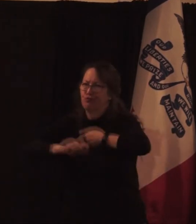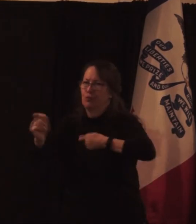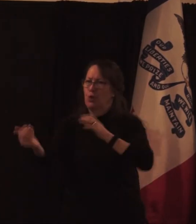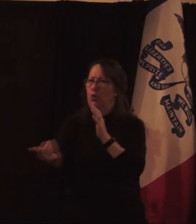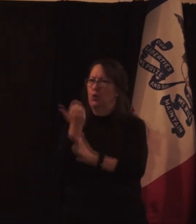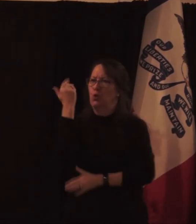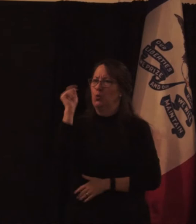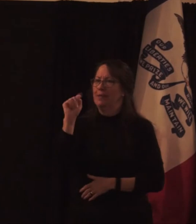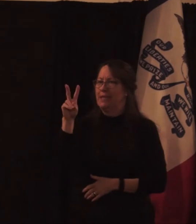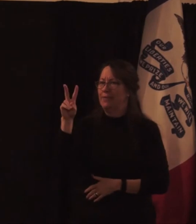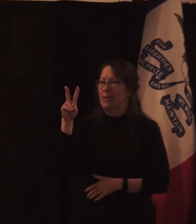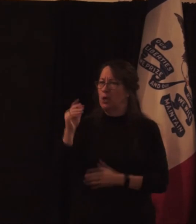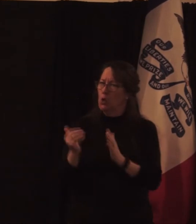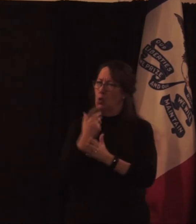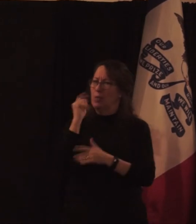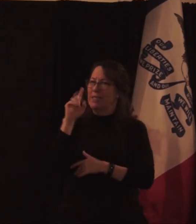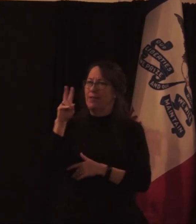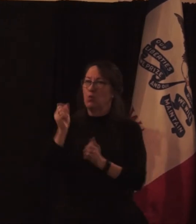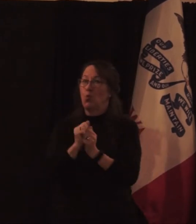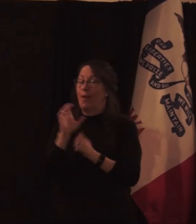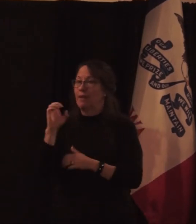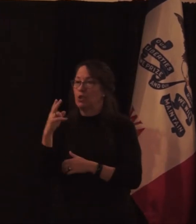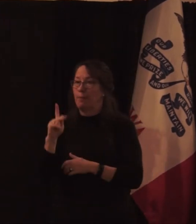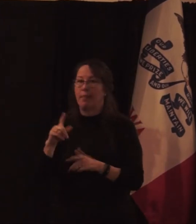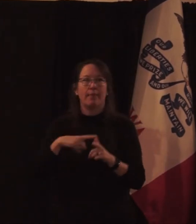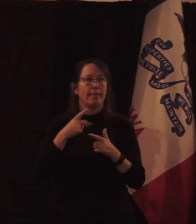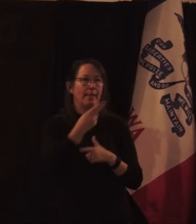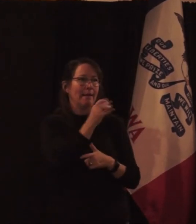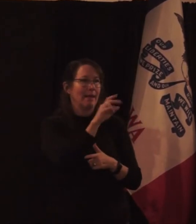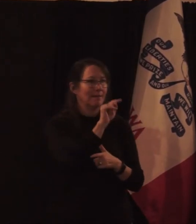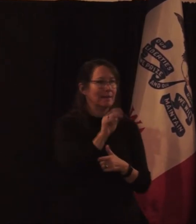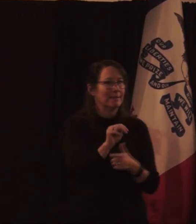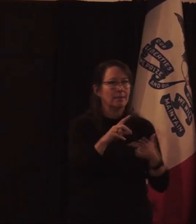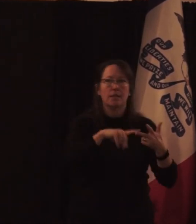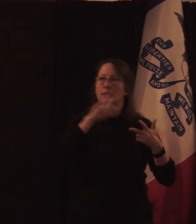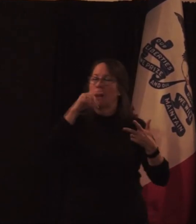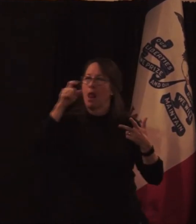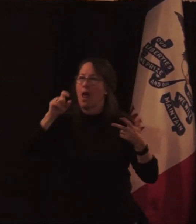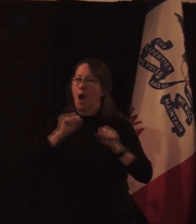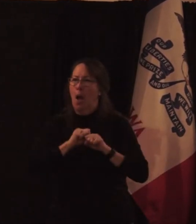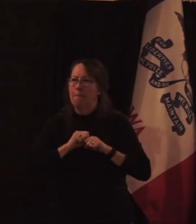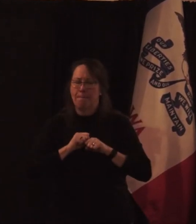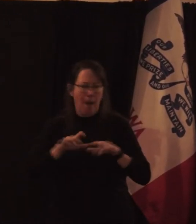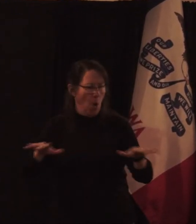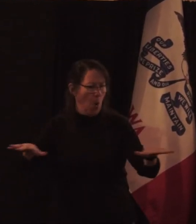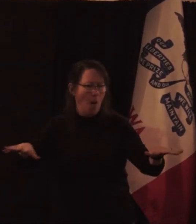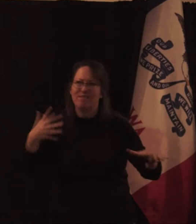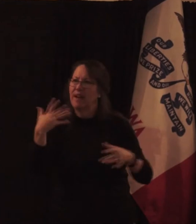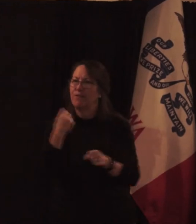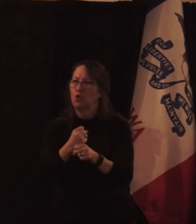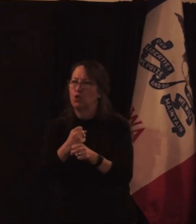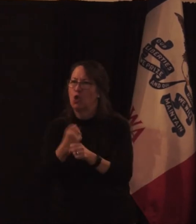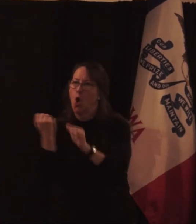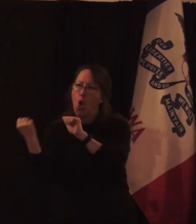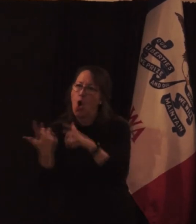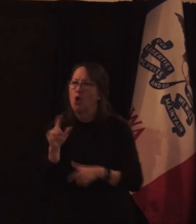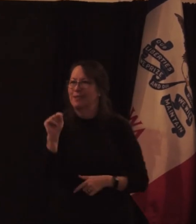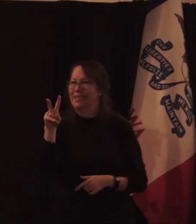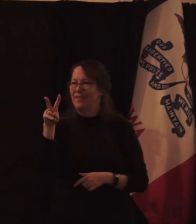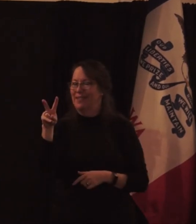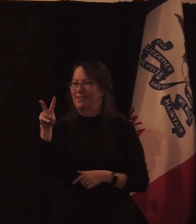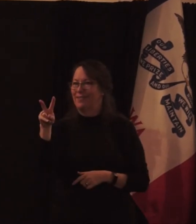the new ones with the chip. Well, once they did that, then Hilton wanted to do it, and everybody else, and boom, within 5 years, all the TV